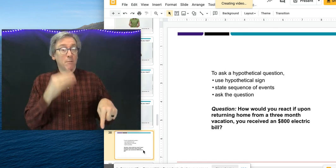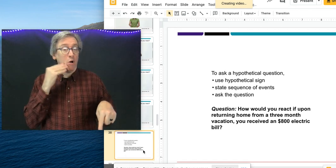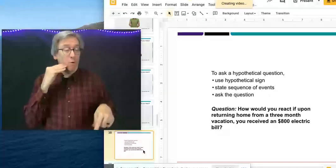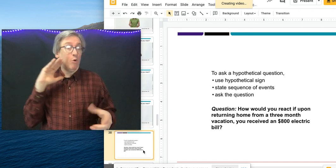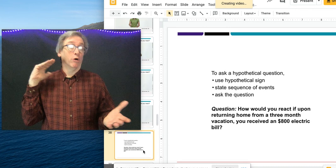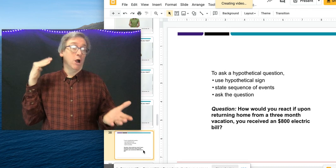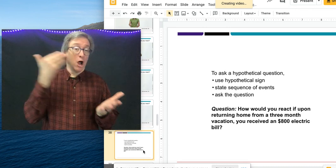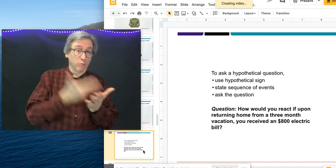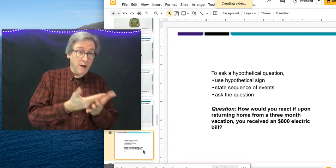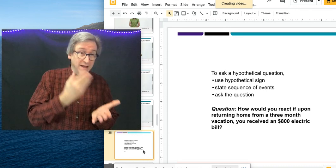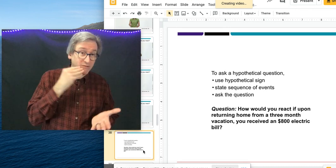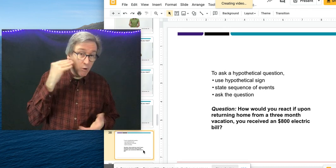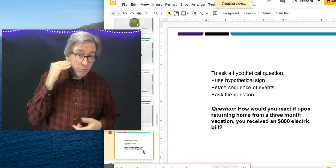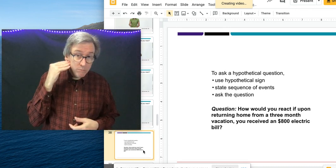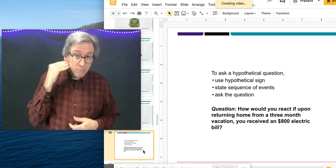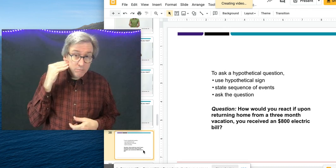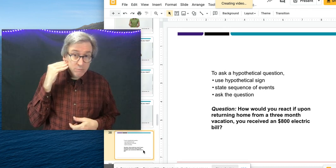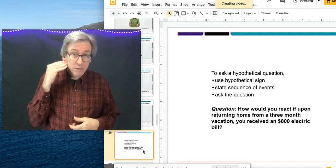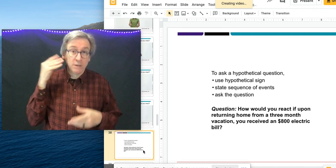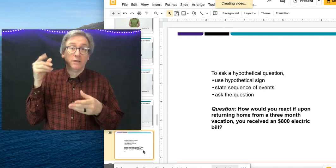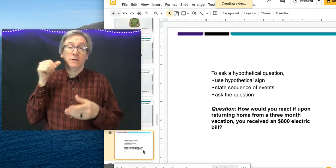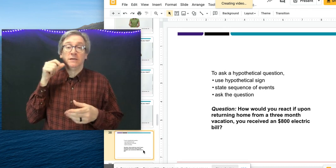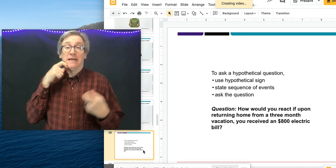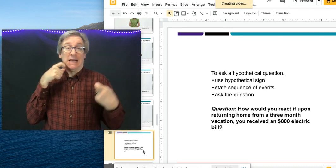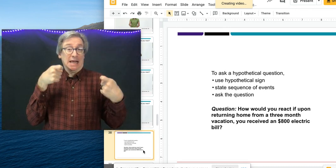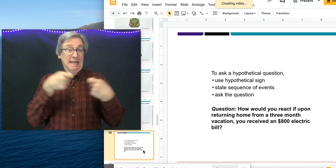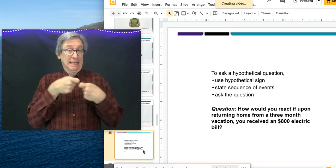come home or arrive home,